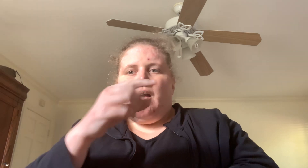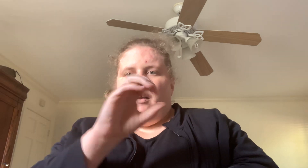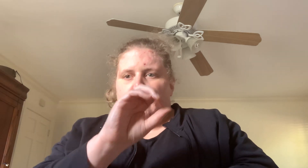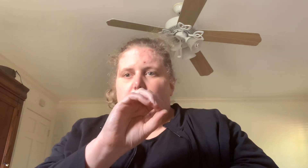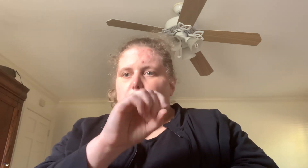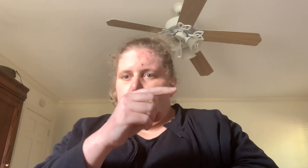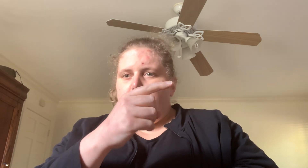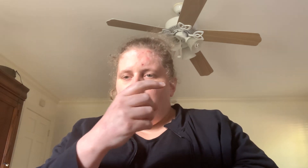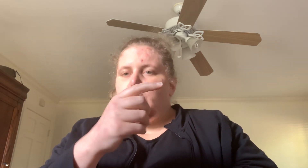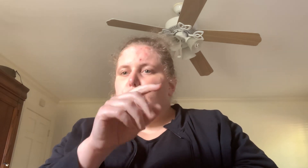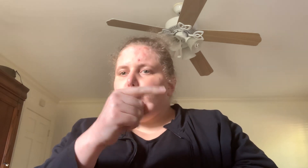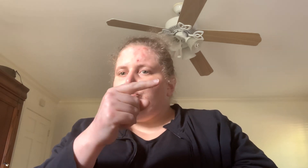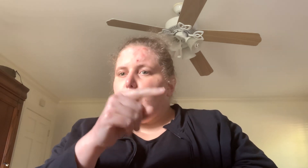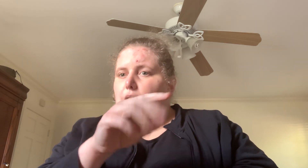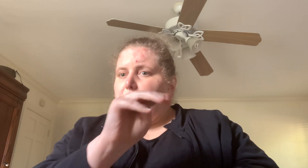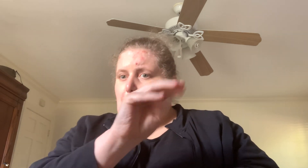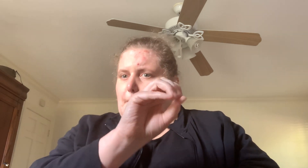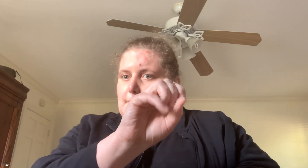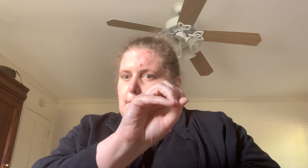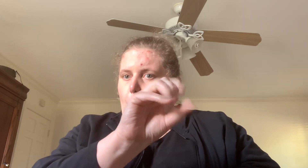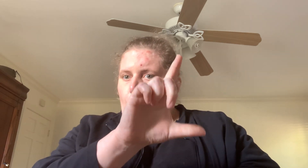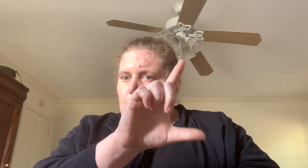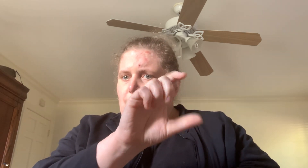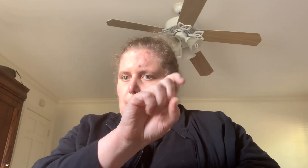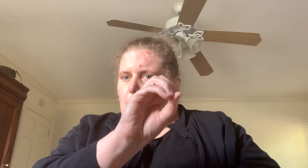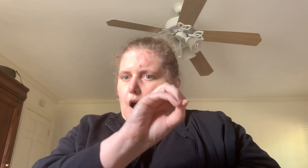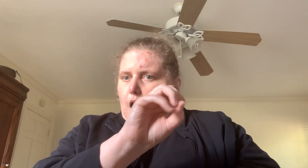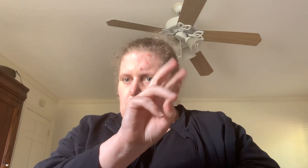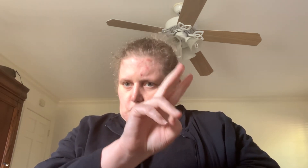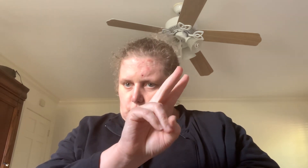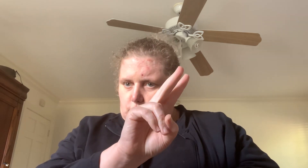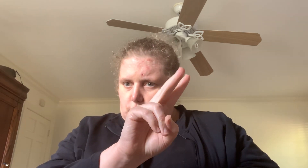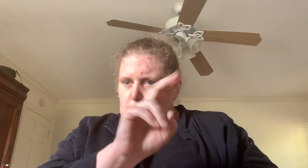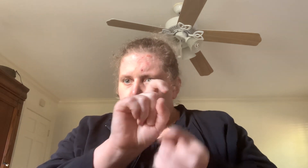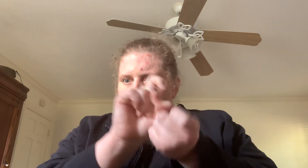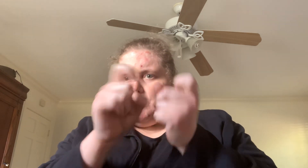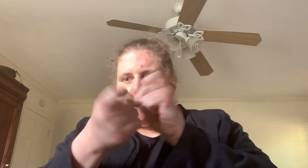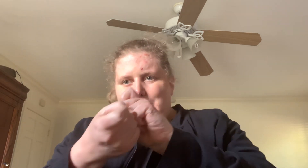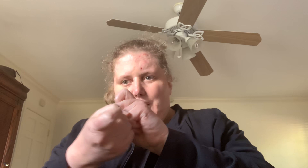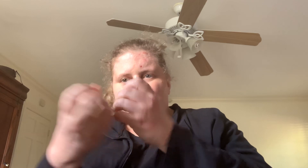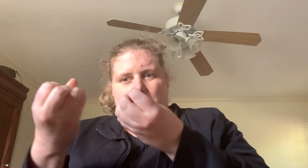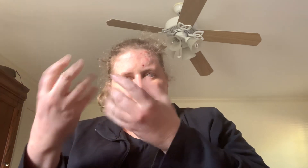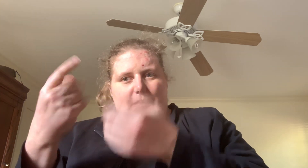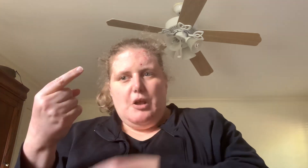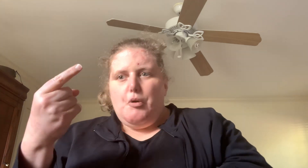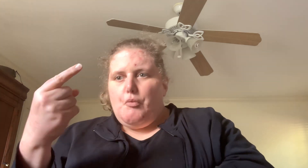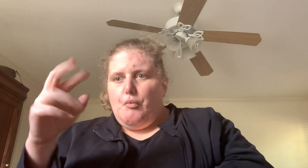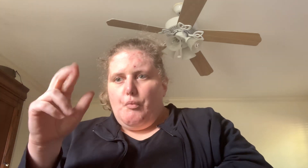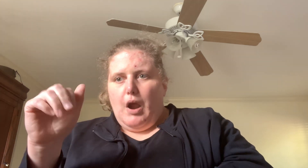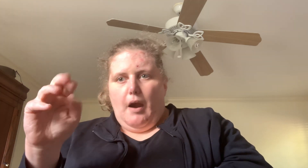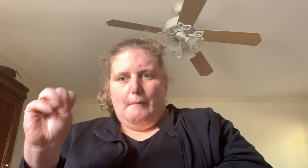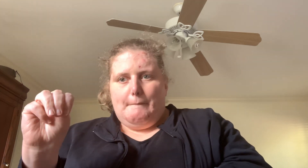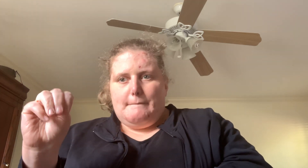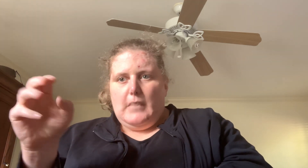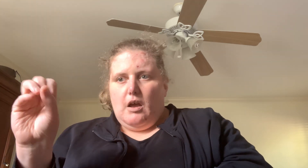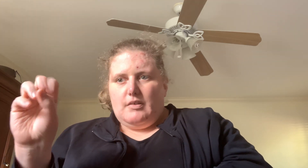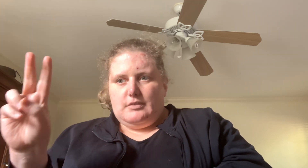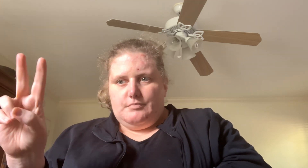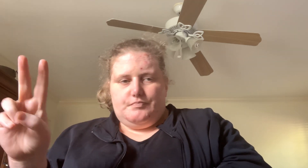We have to know that. If I want to know how many grams of water I'm going to get, well, I have to know how many grams of oxygen that I have in the first place. I know how many moles